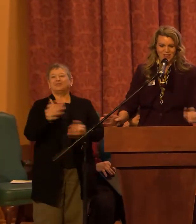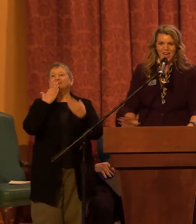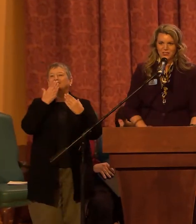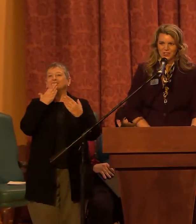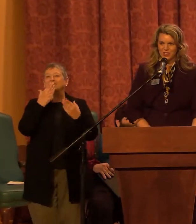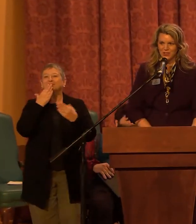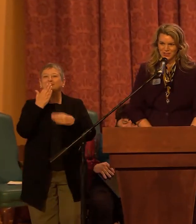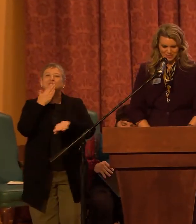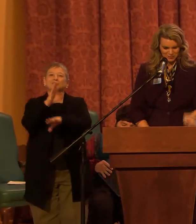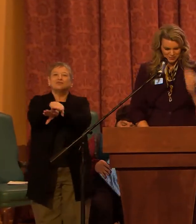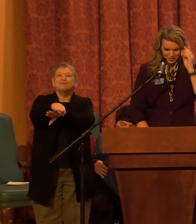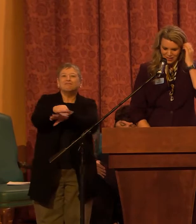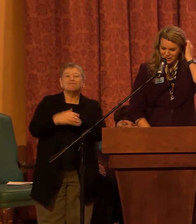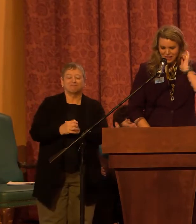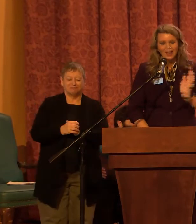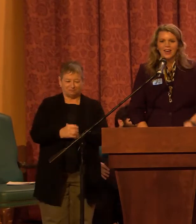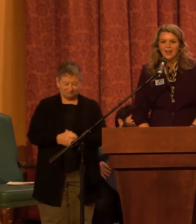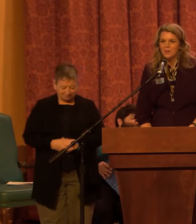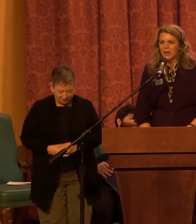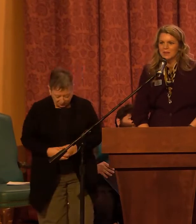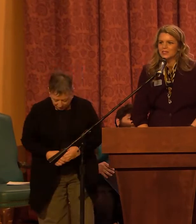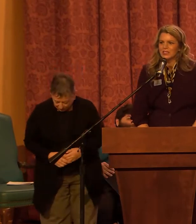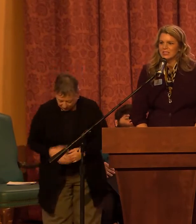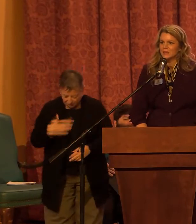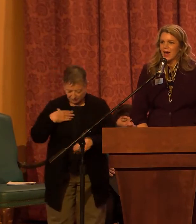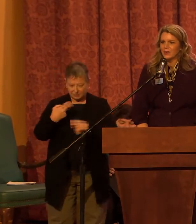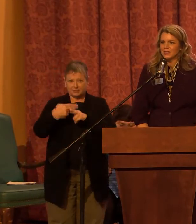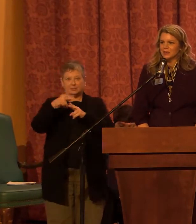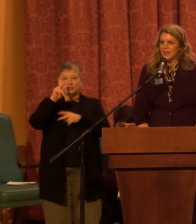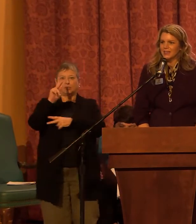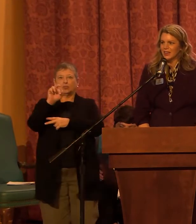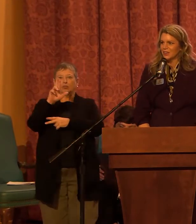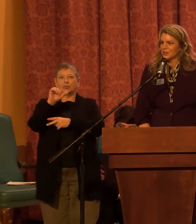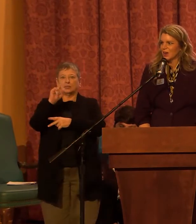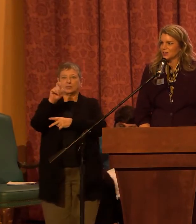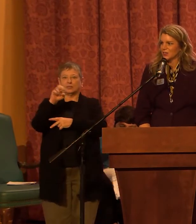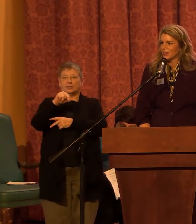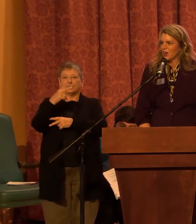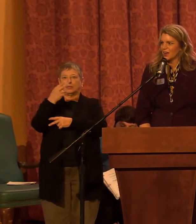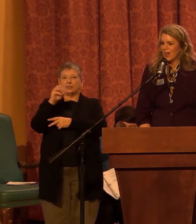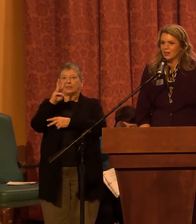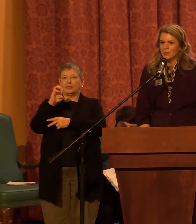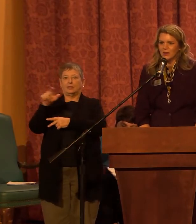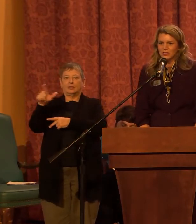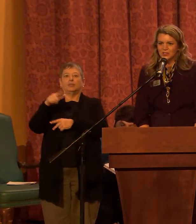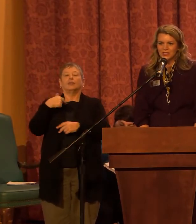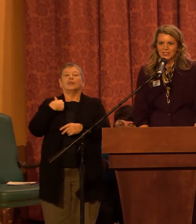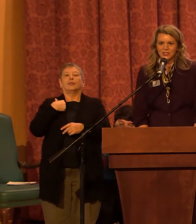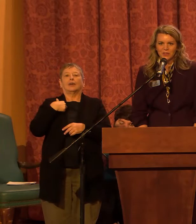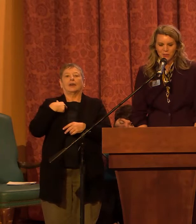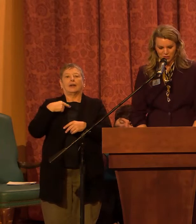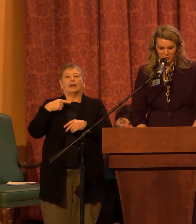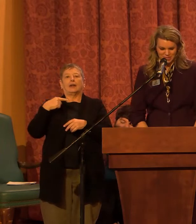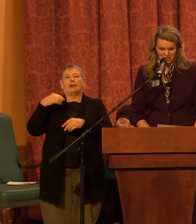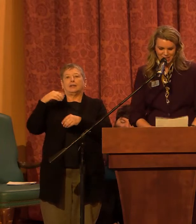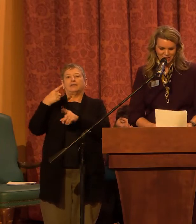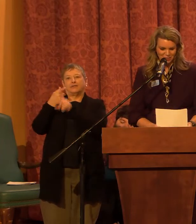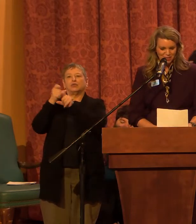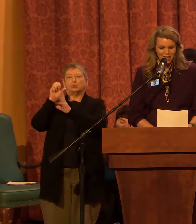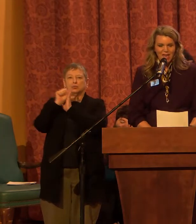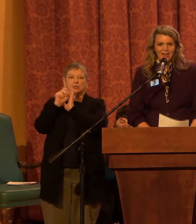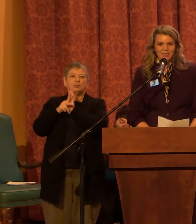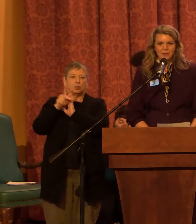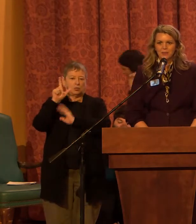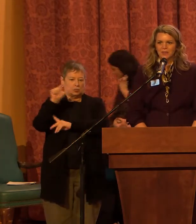Thank you. Good afternoon. My name is Kristen Powers. I'm the Executive Director of the Art Caddo Bossier in Shreveport,